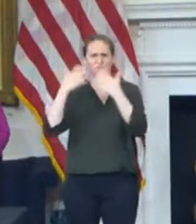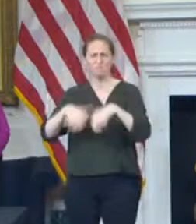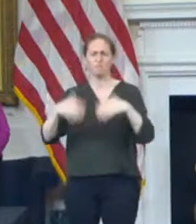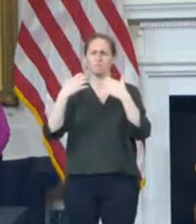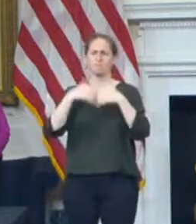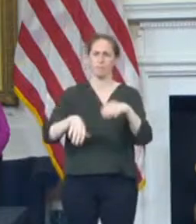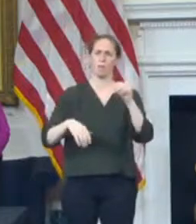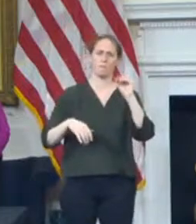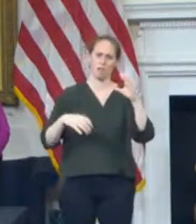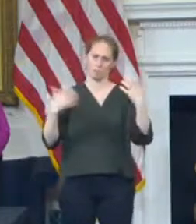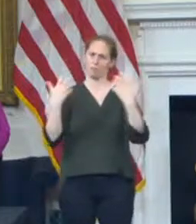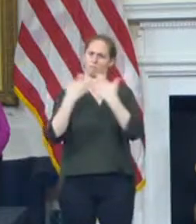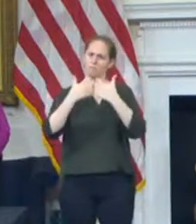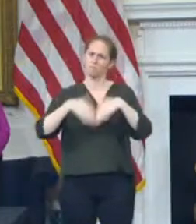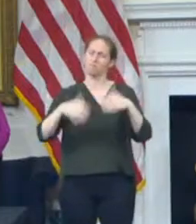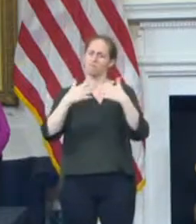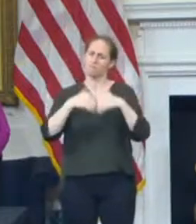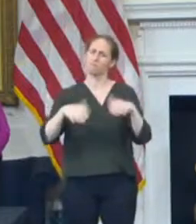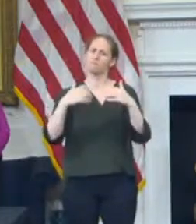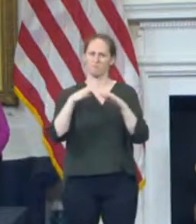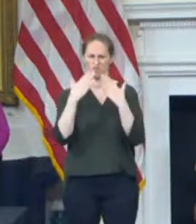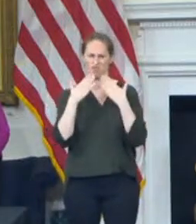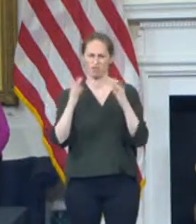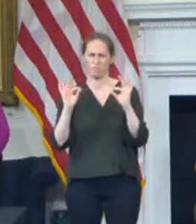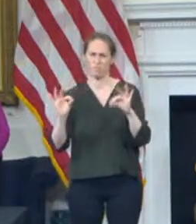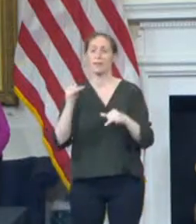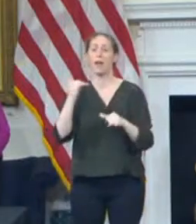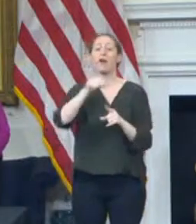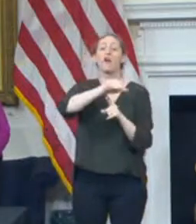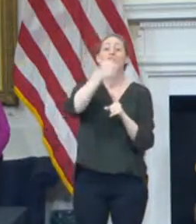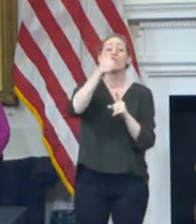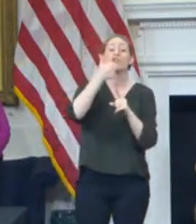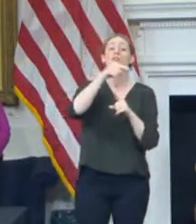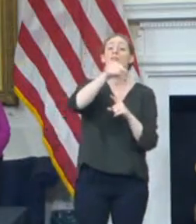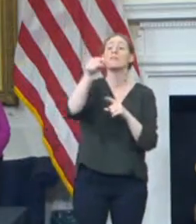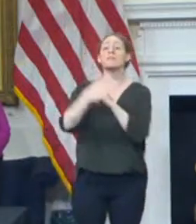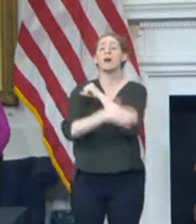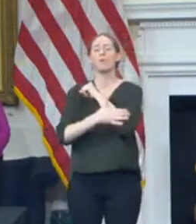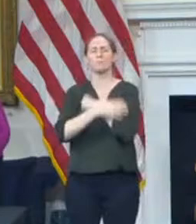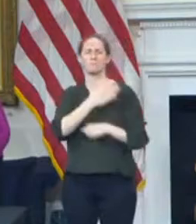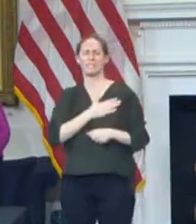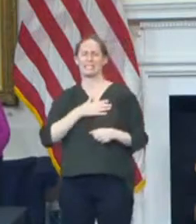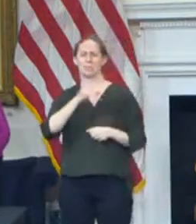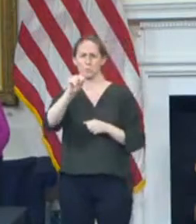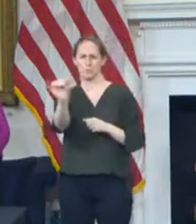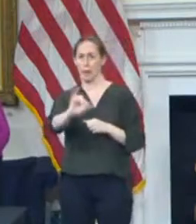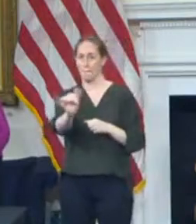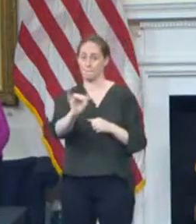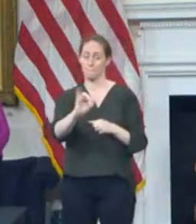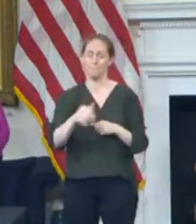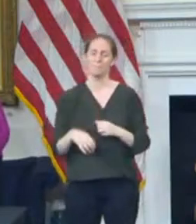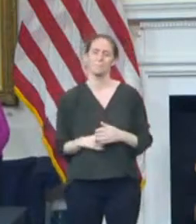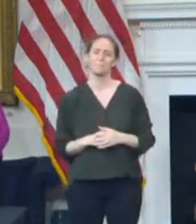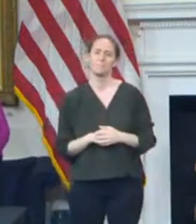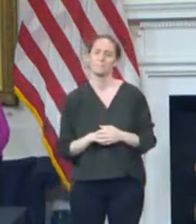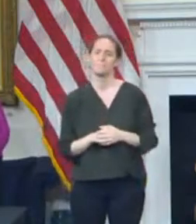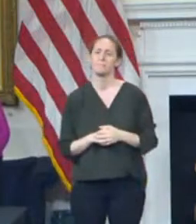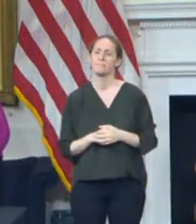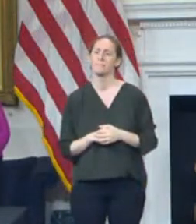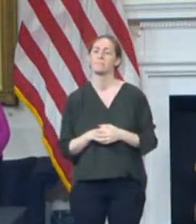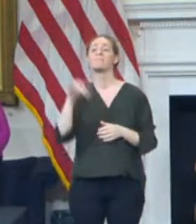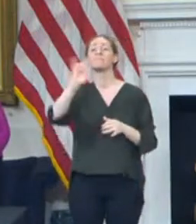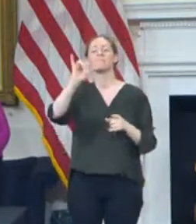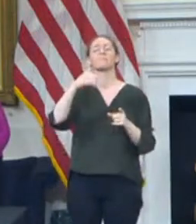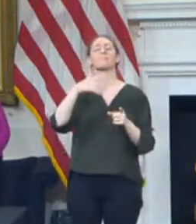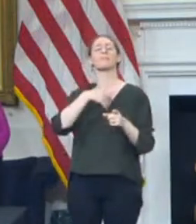program, and we urge the other counties to do so as well. We committed an additional $50 million for